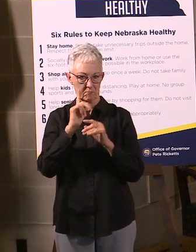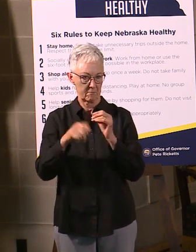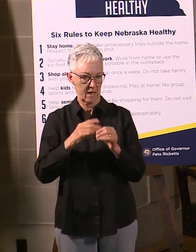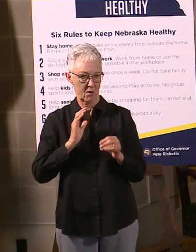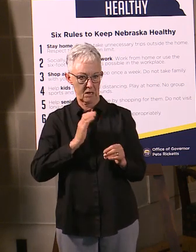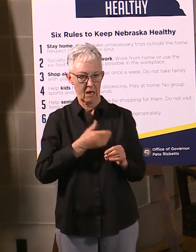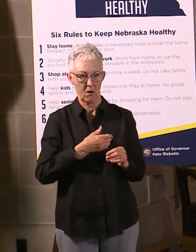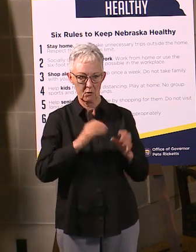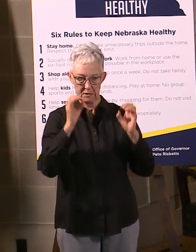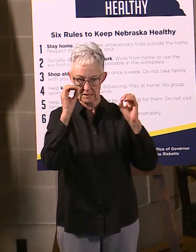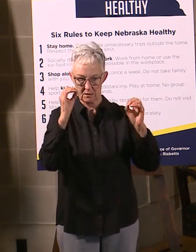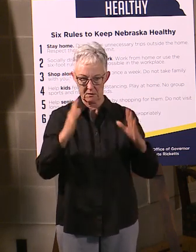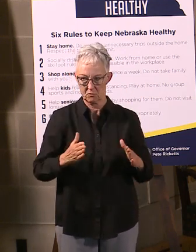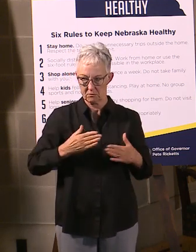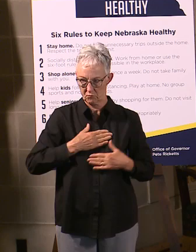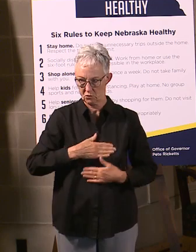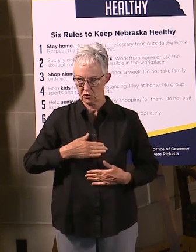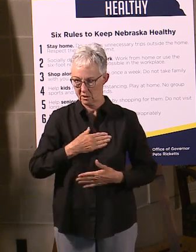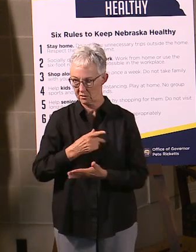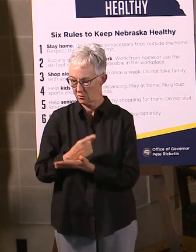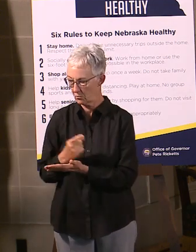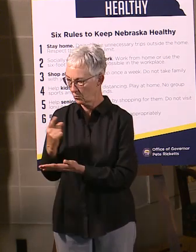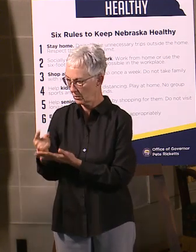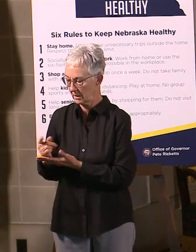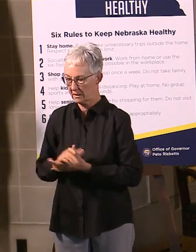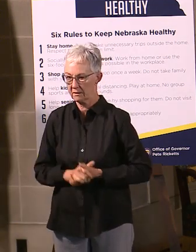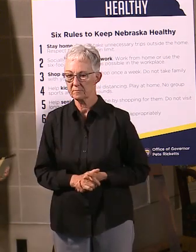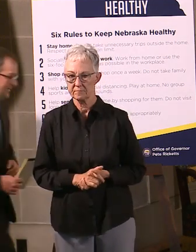week. And with that, I'm going to go have you come up and say a few words.